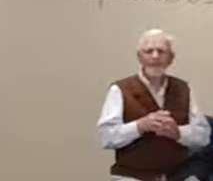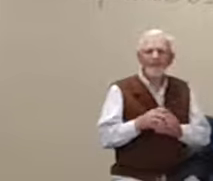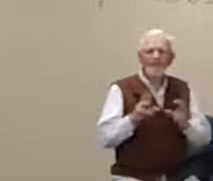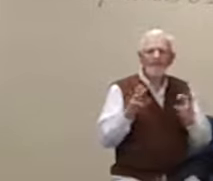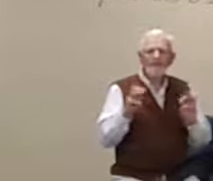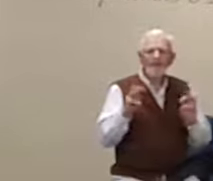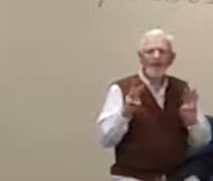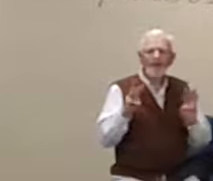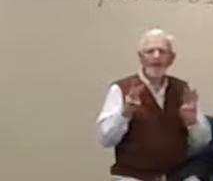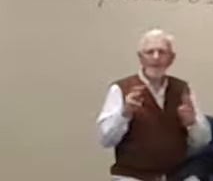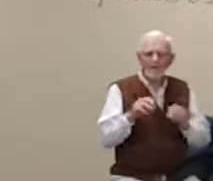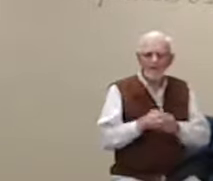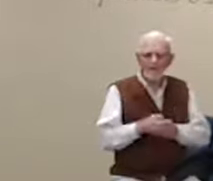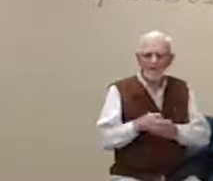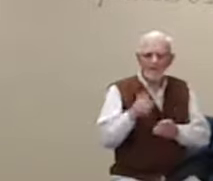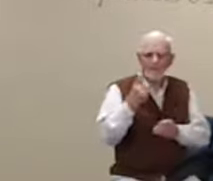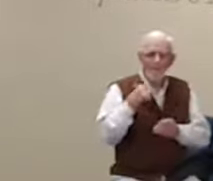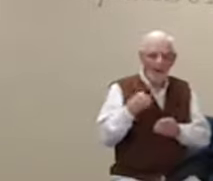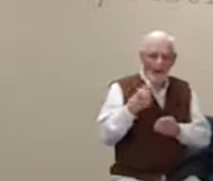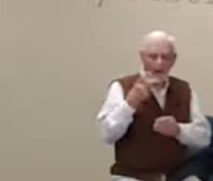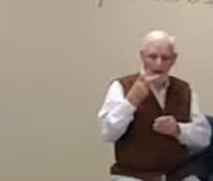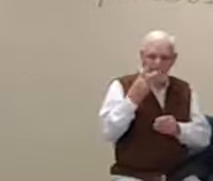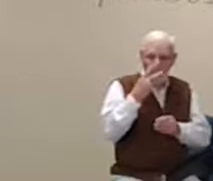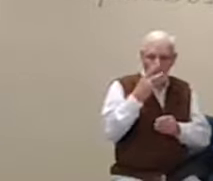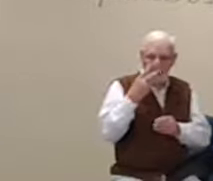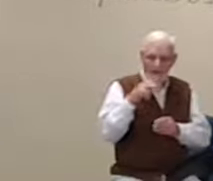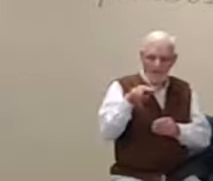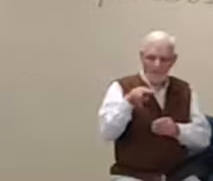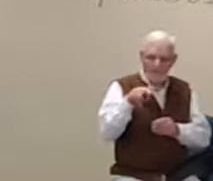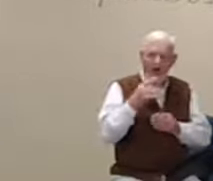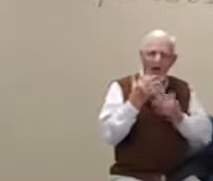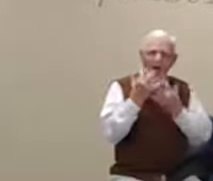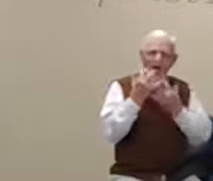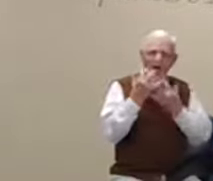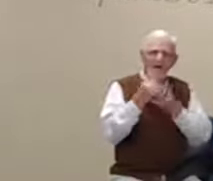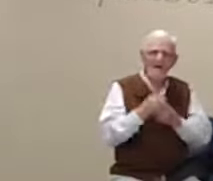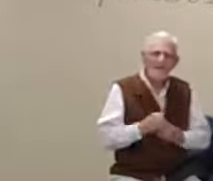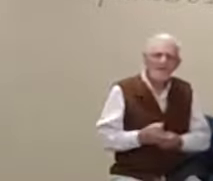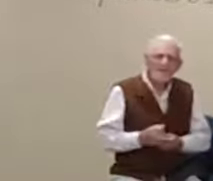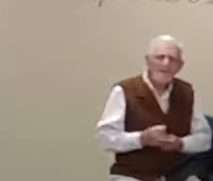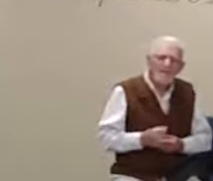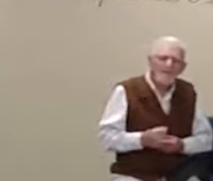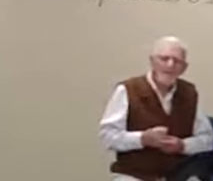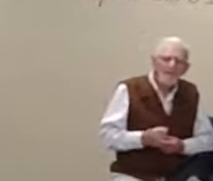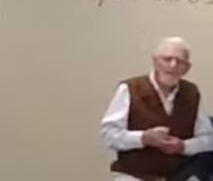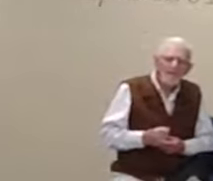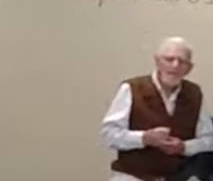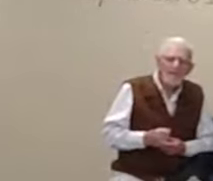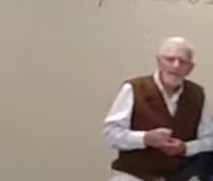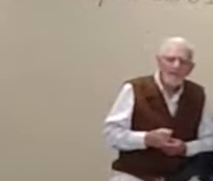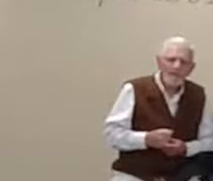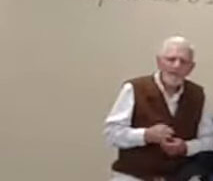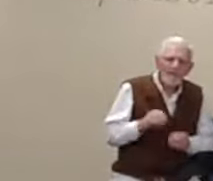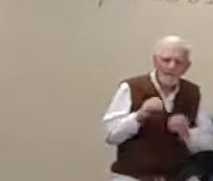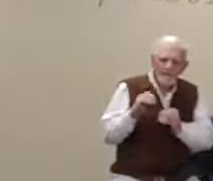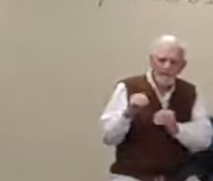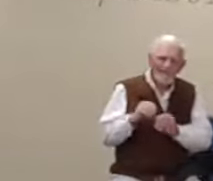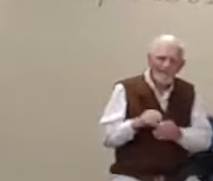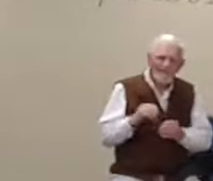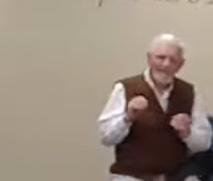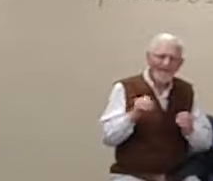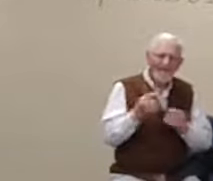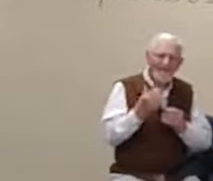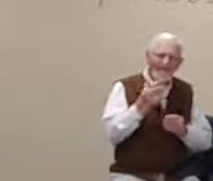Wow. And for my eyes to kind of feast on color, I would get, you know, those CDs. I would kind of put it in the light and I would just be